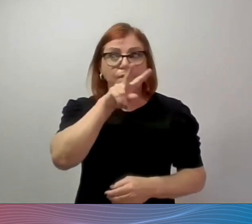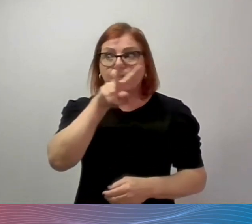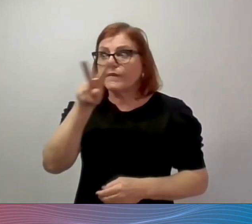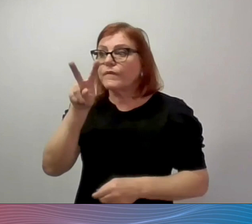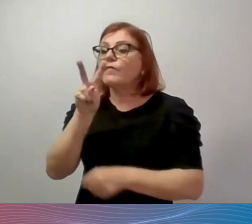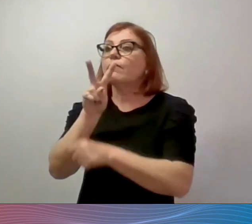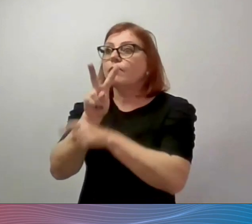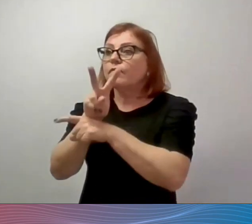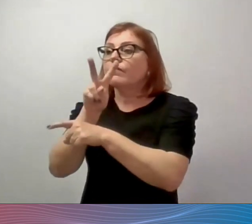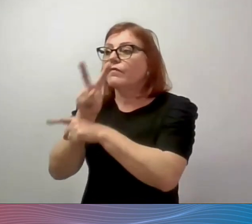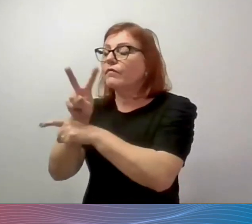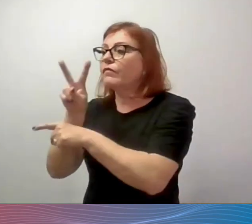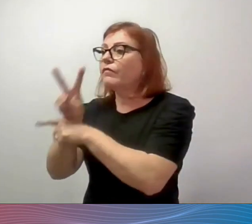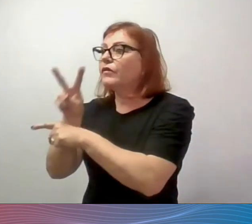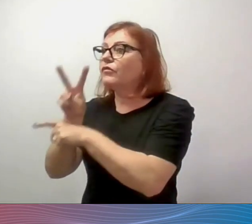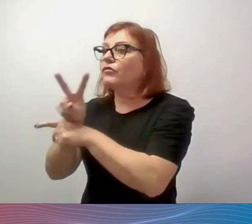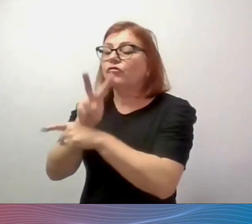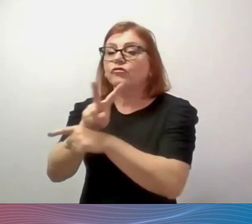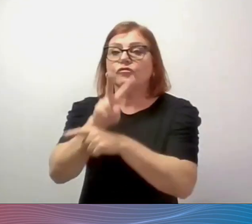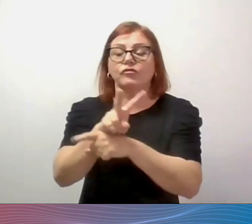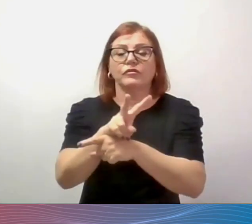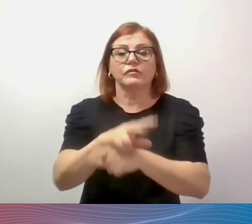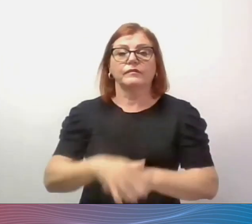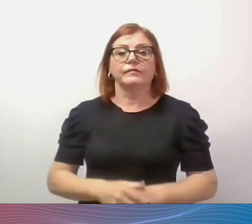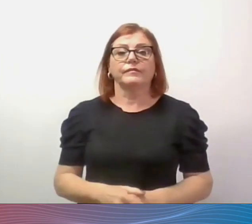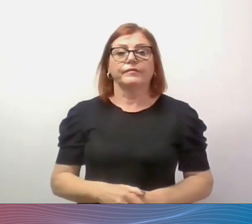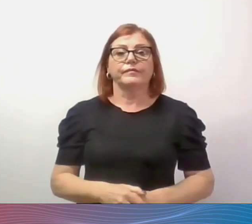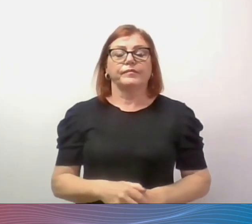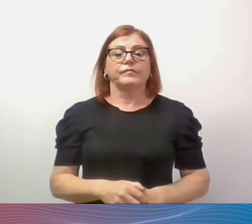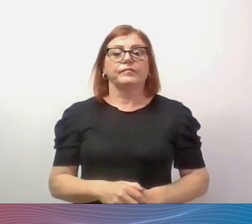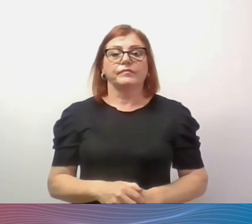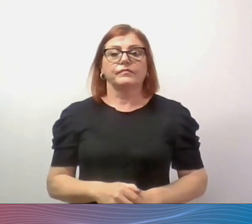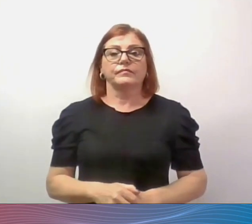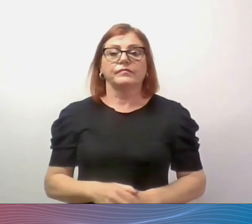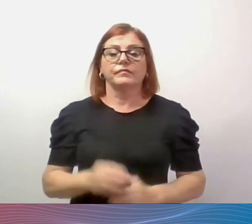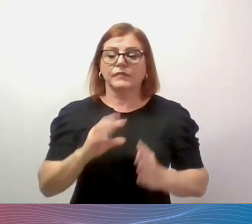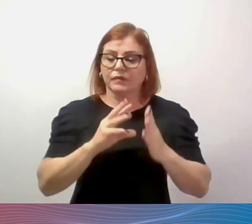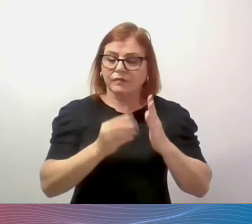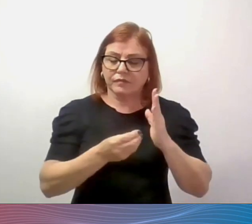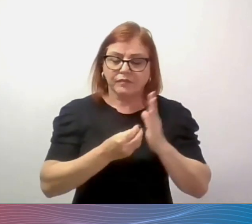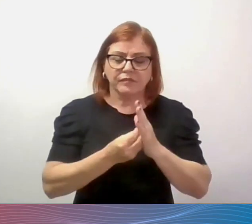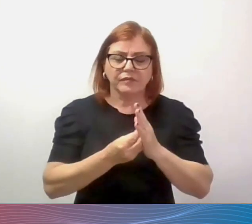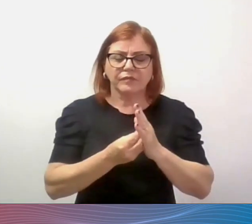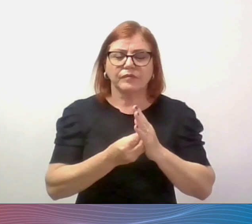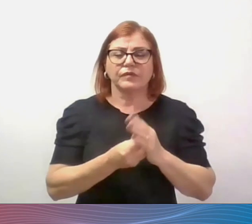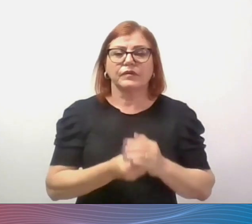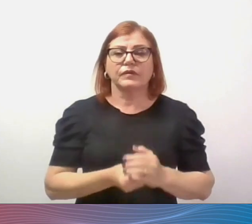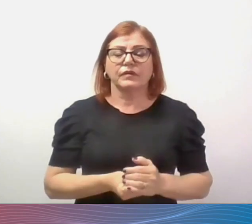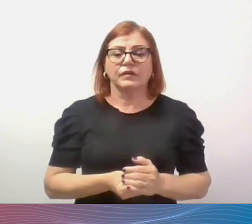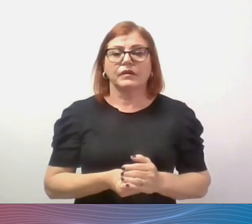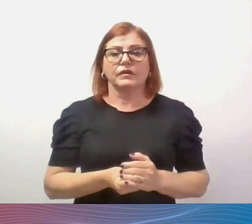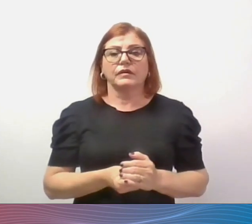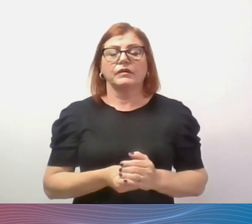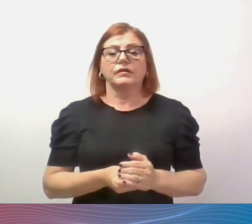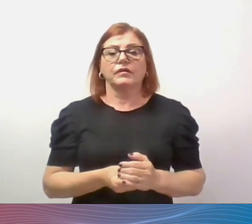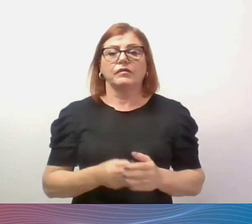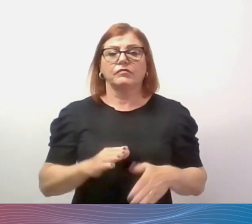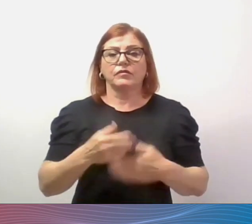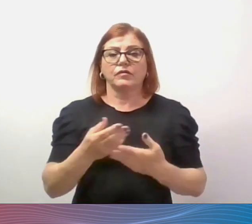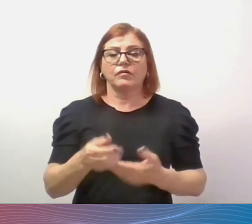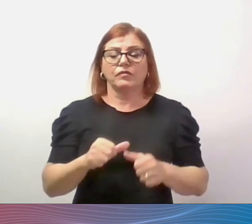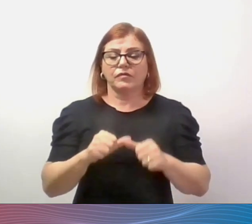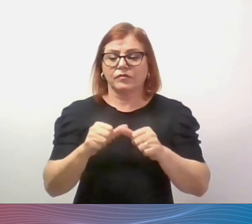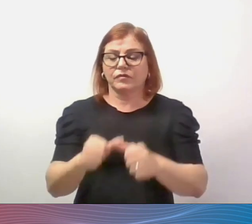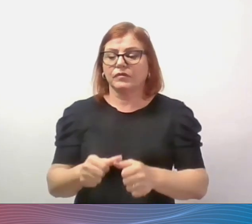way. Na vida da igreja, irmãos, quando nós lidamos com alguém do sexo oposto, in the church life, when we deal with